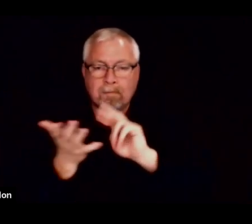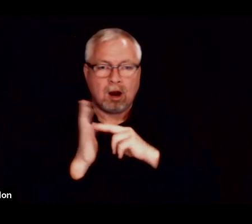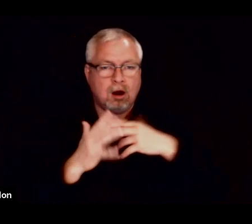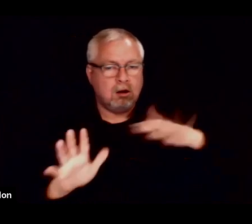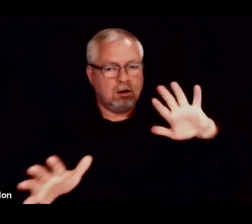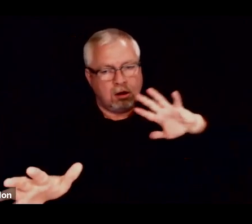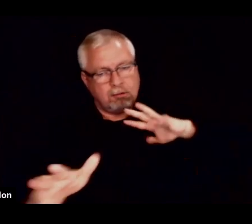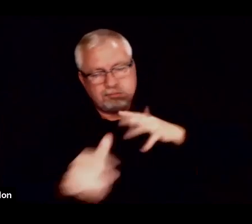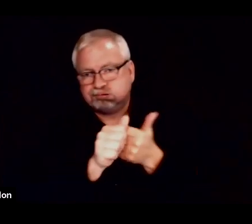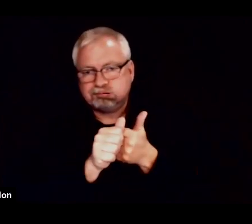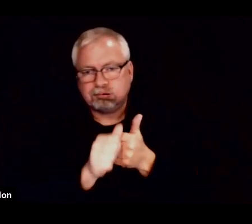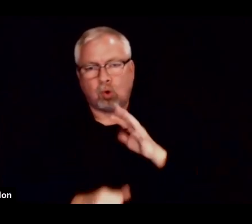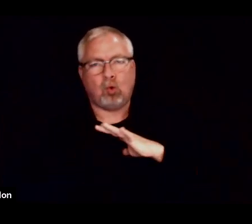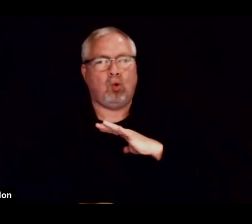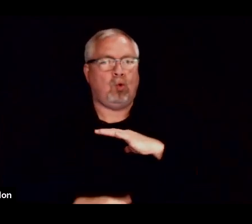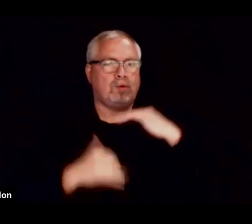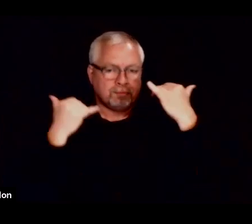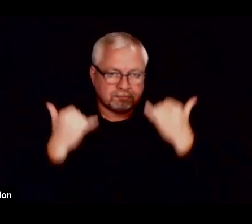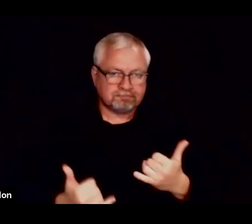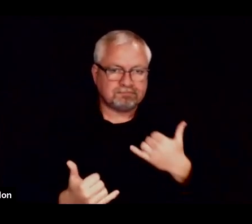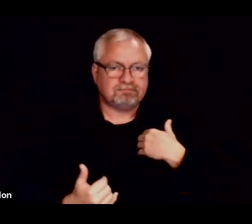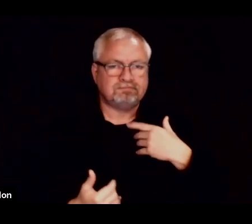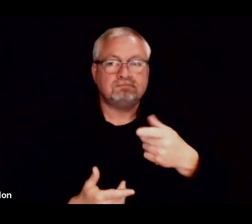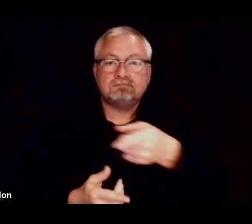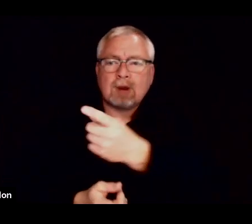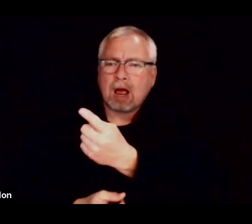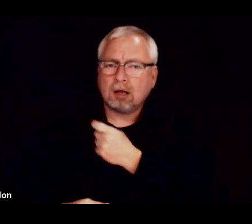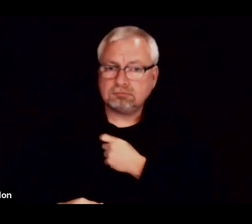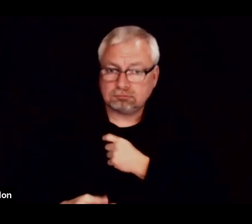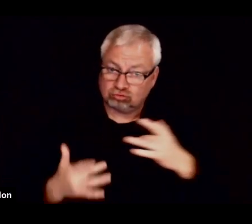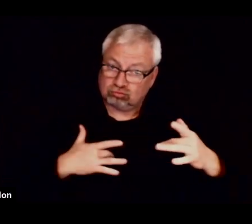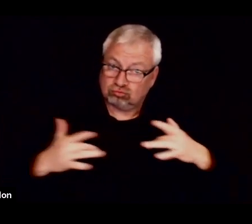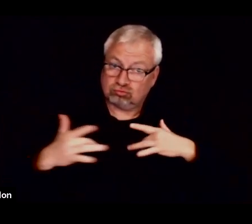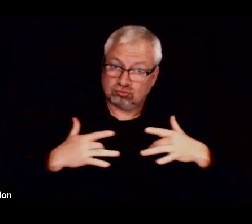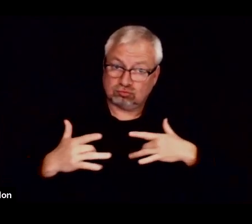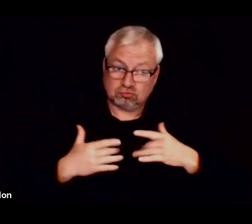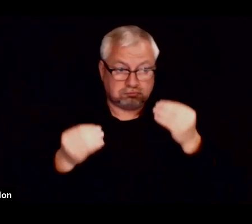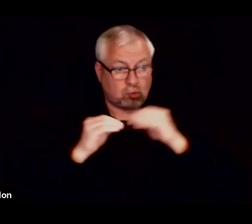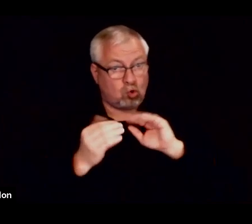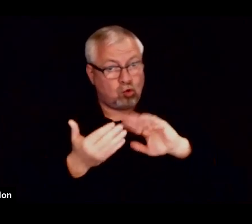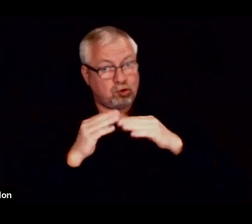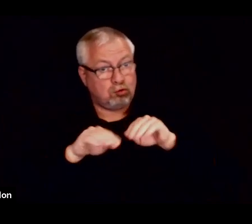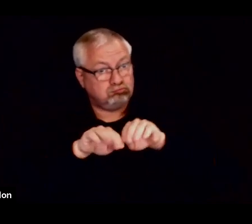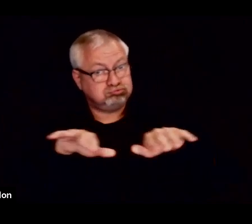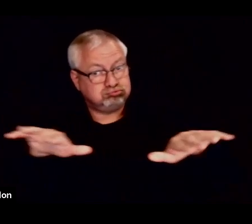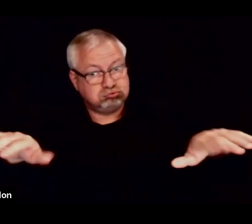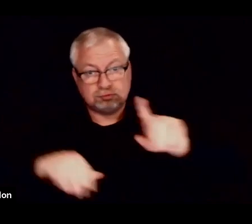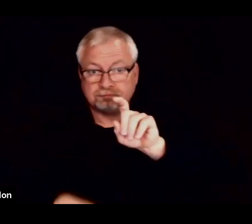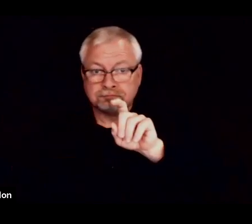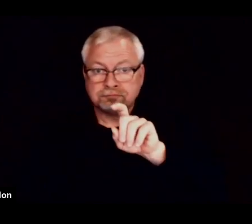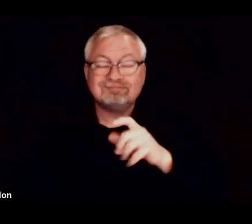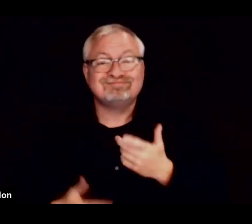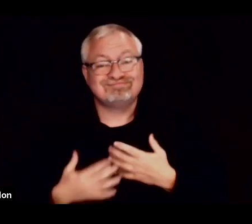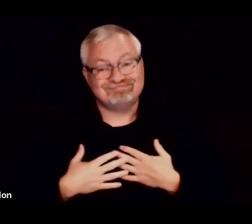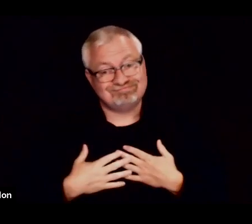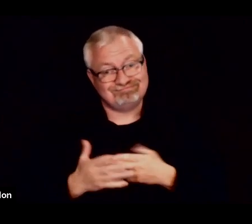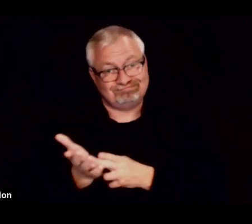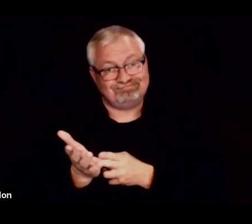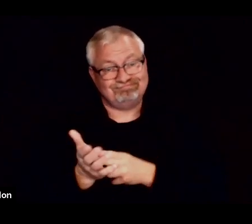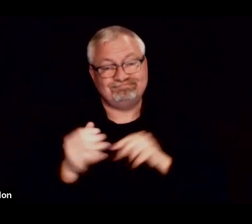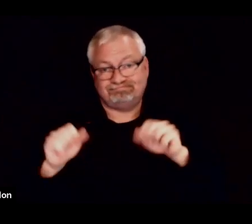is it concerning that we're seeing additional community transmission? Certainly, we have said that there's a lot of community